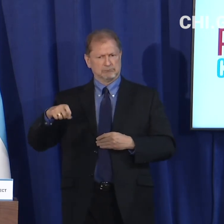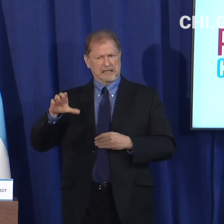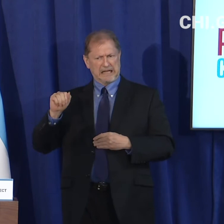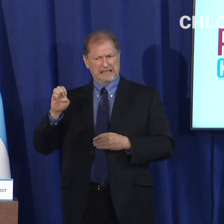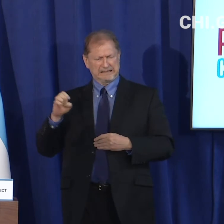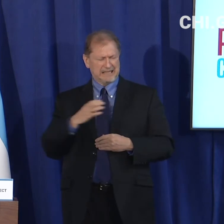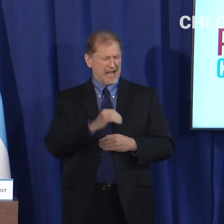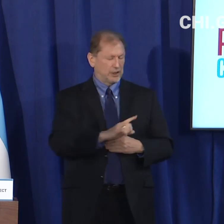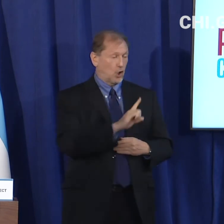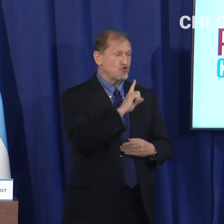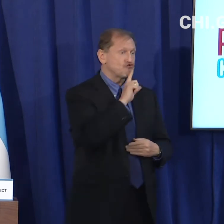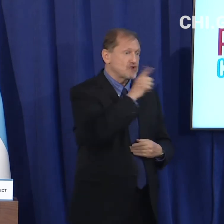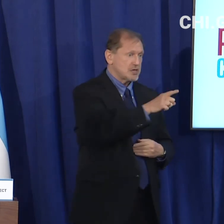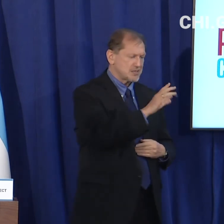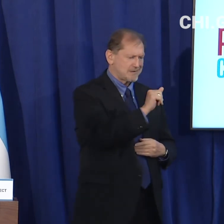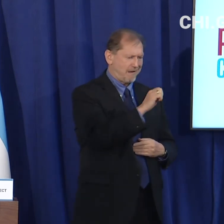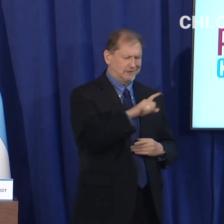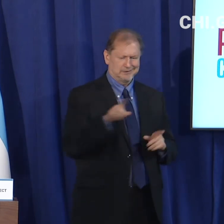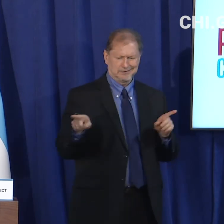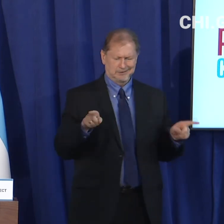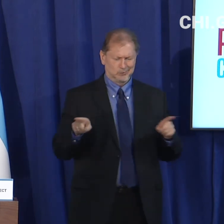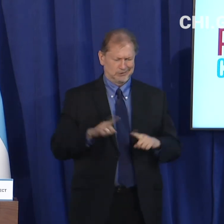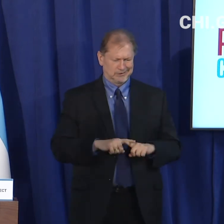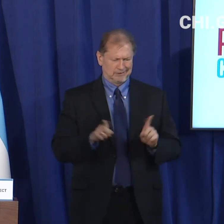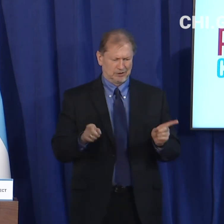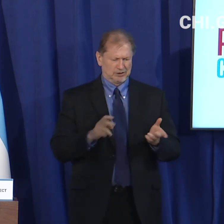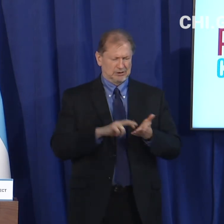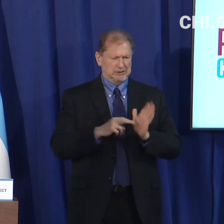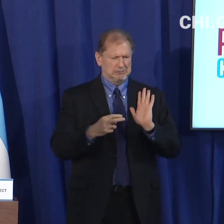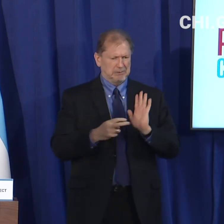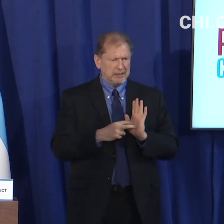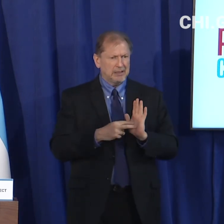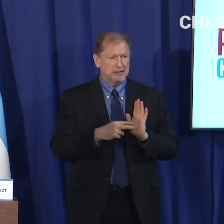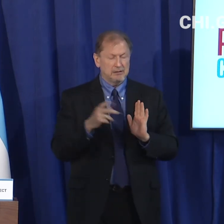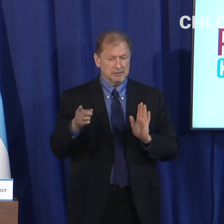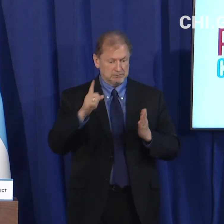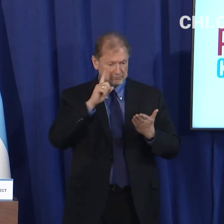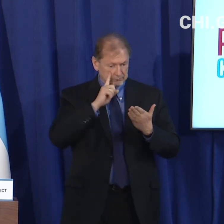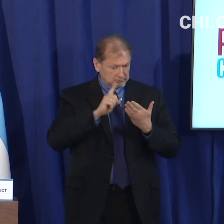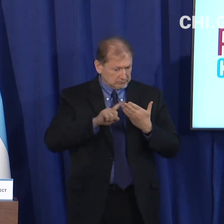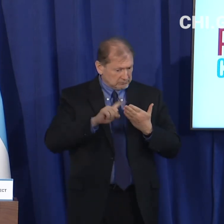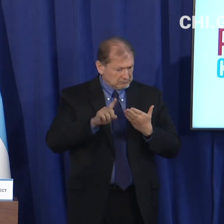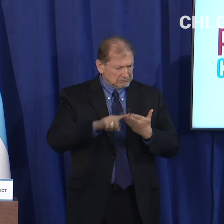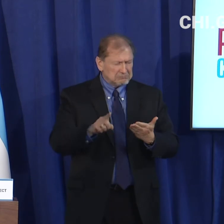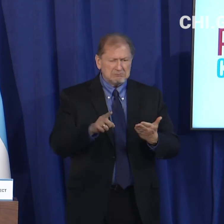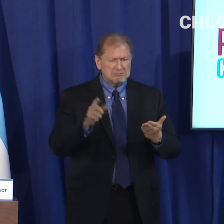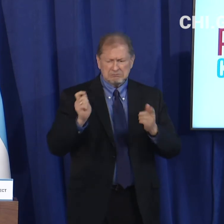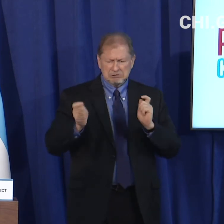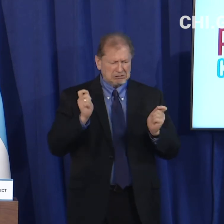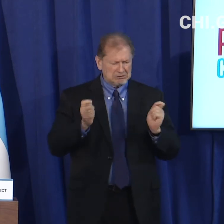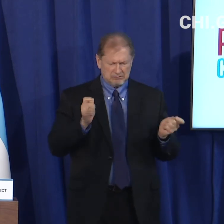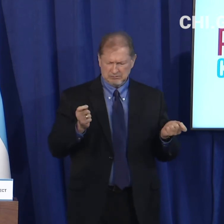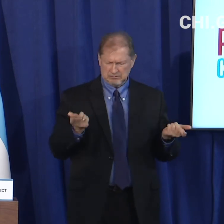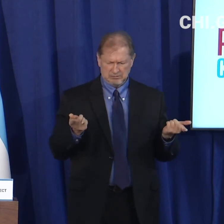update your system so that do you go through how often do you do that? Because aren't the probable